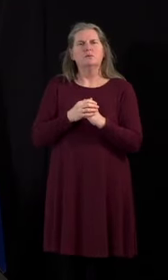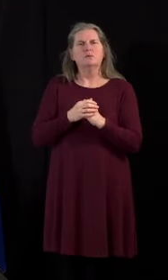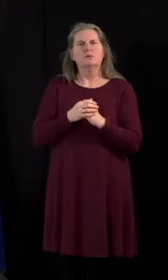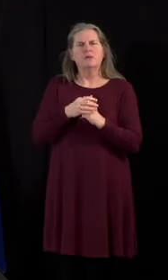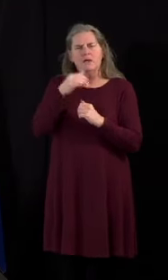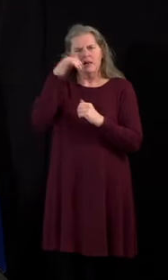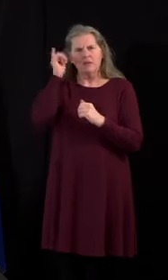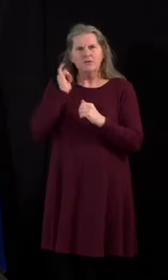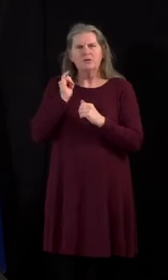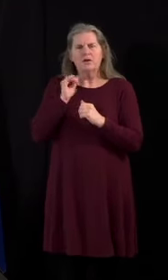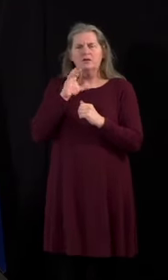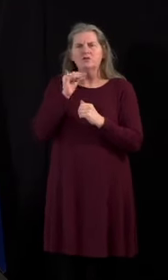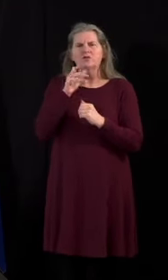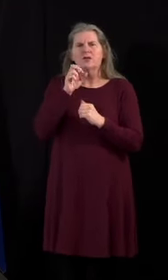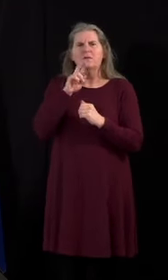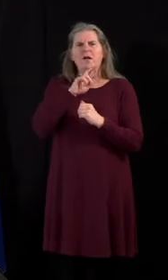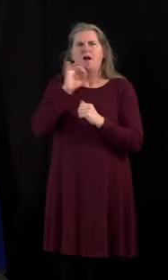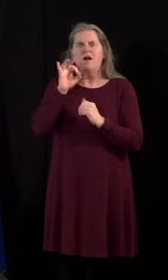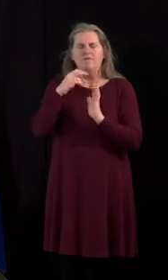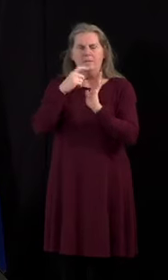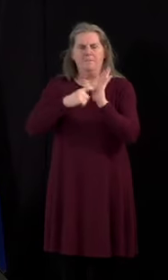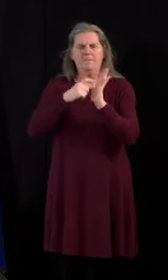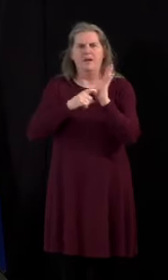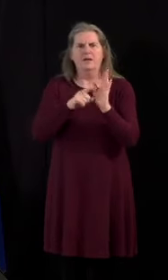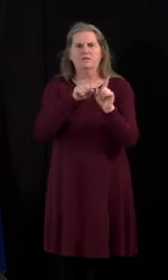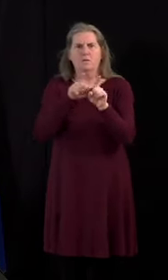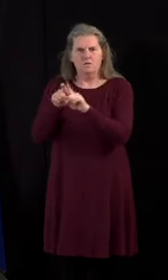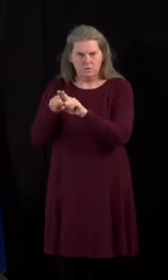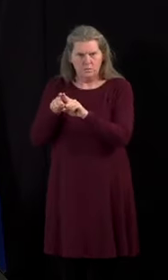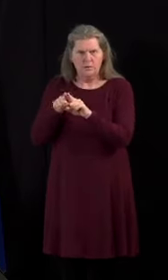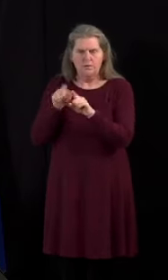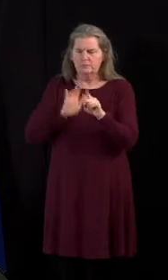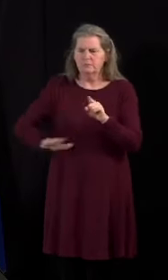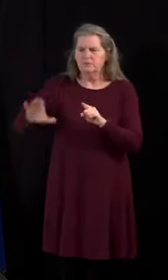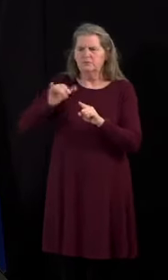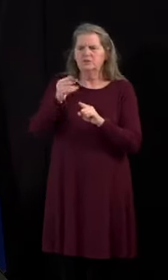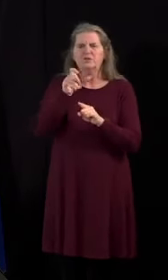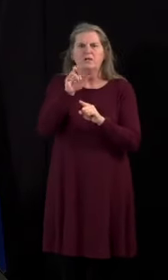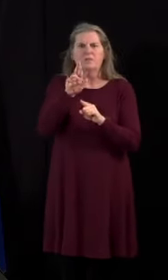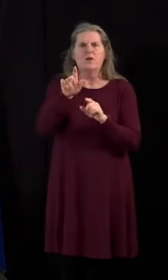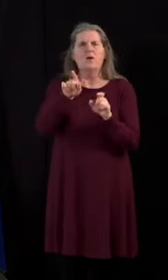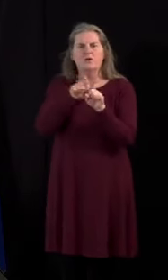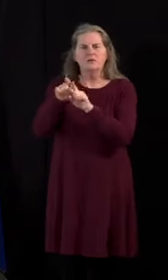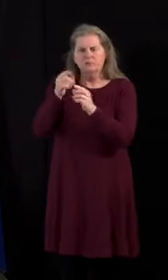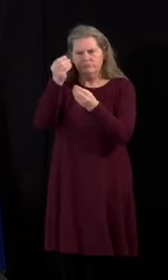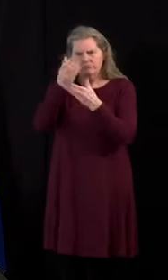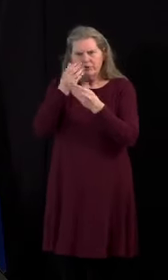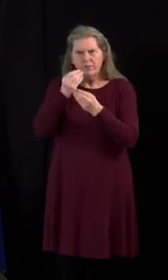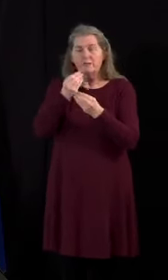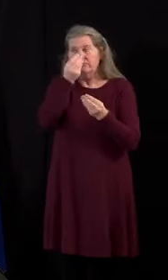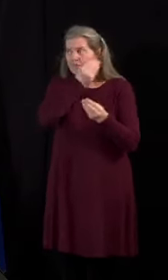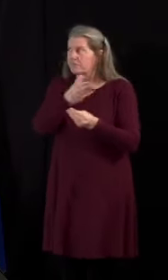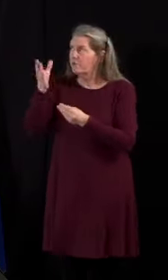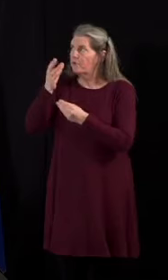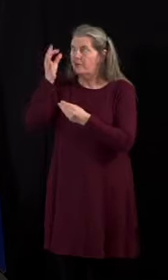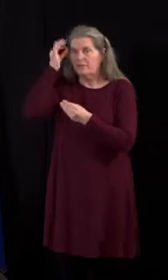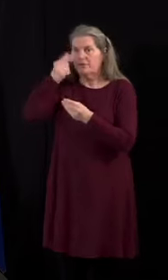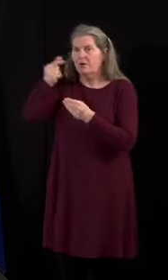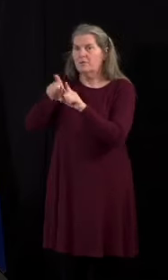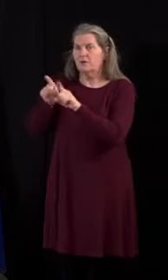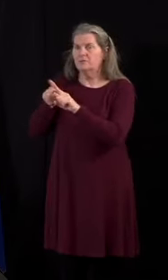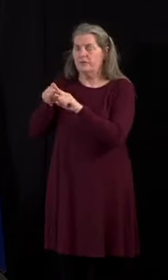Yukon Chamber of Mines as well as the other mine chambers across the north have communicated with Canada. And I had an